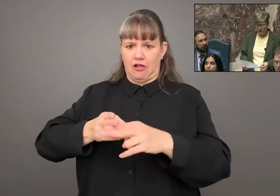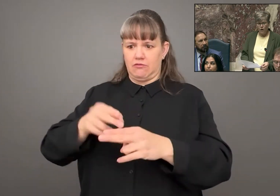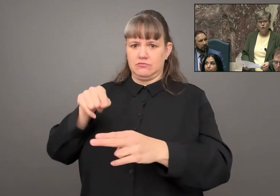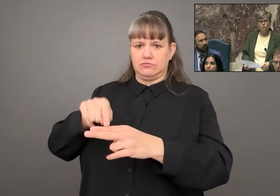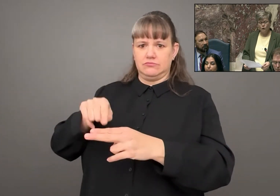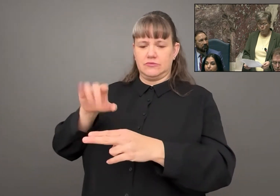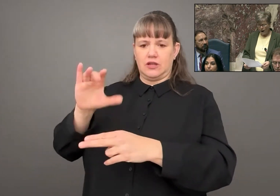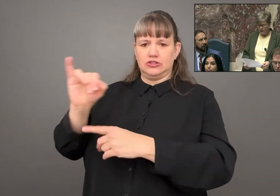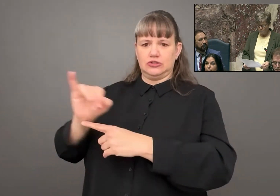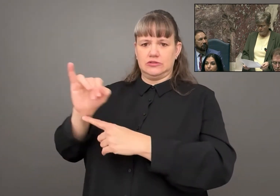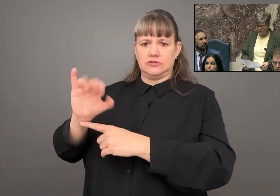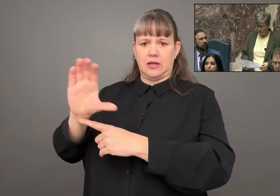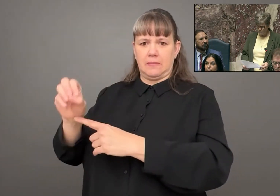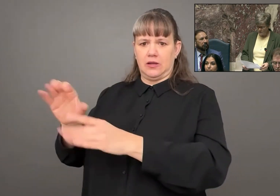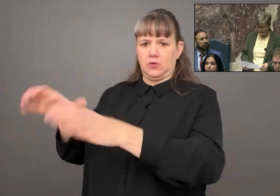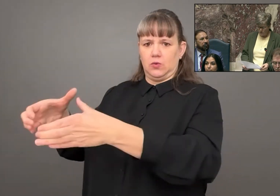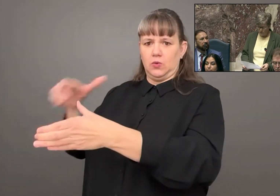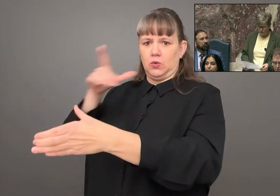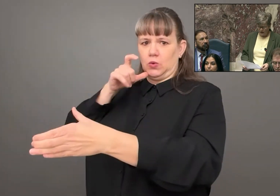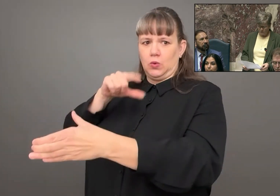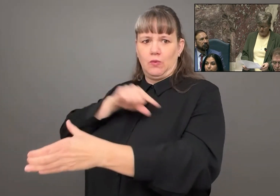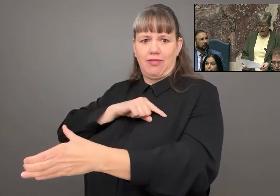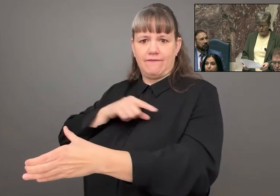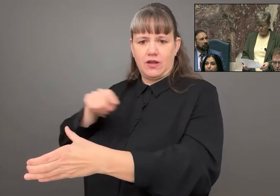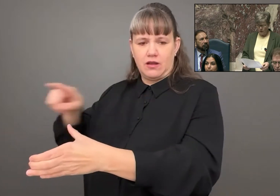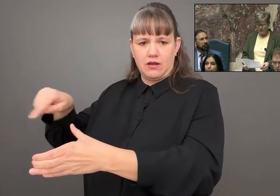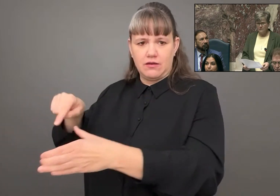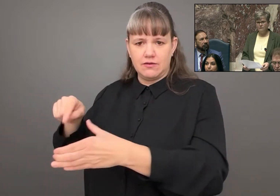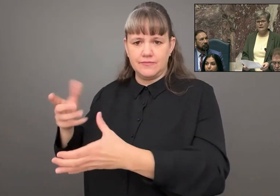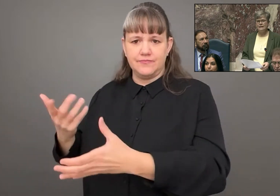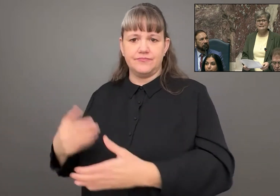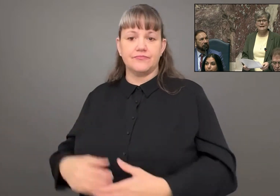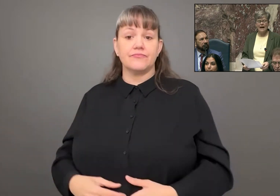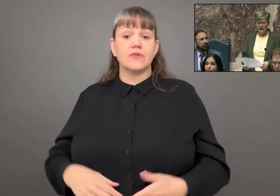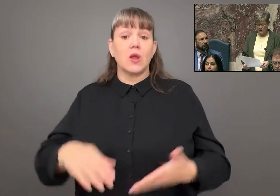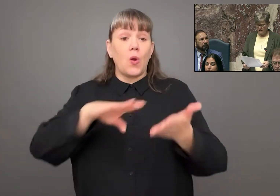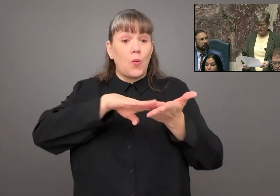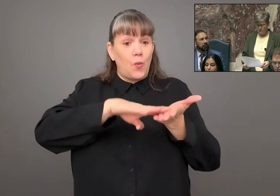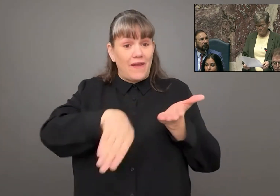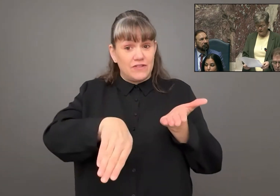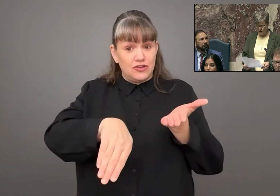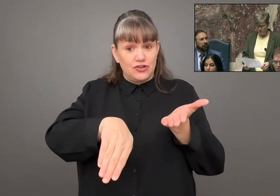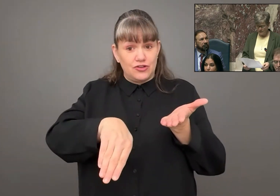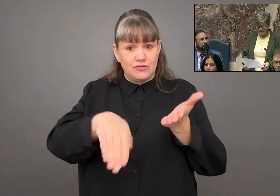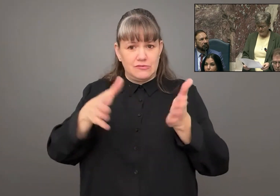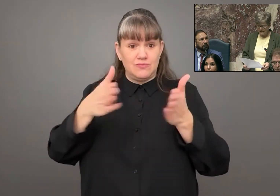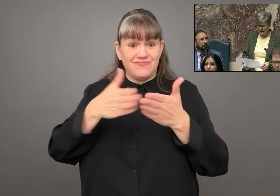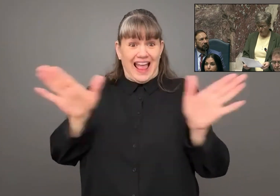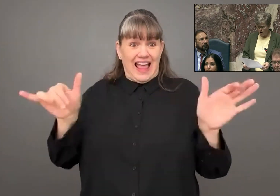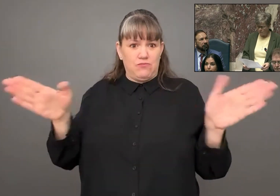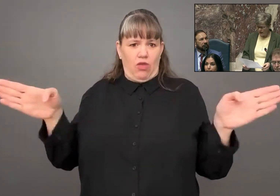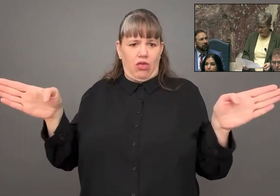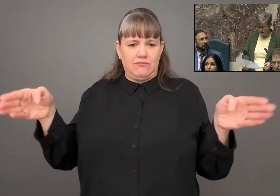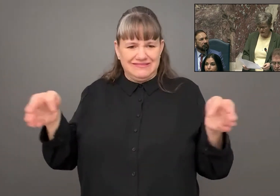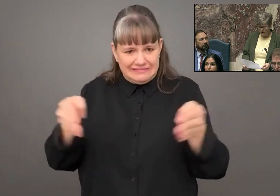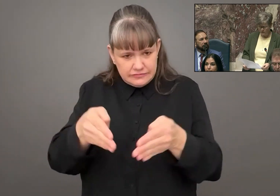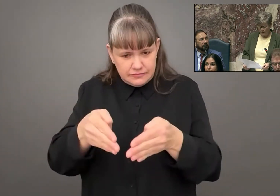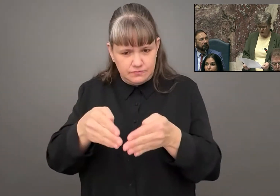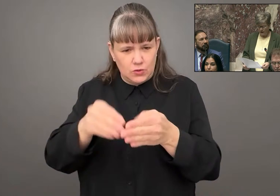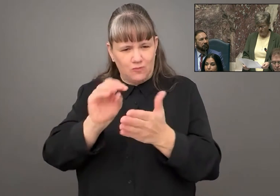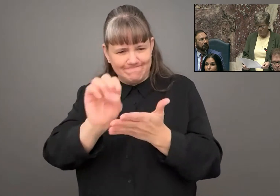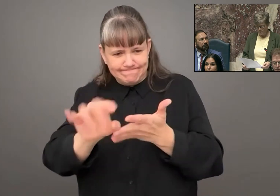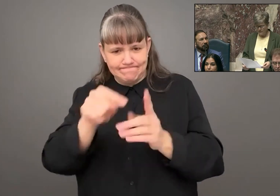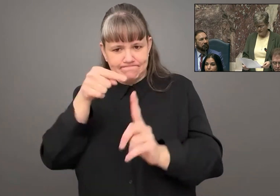waivers, require that the province be notified when a third-party defendant is added to the legal proceedings, and automatically